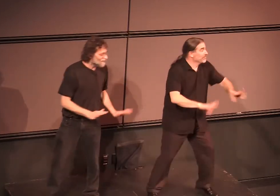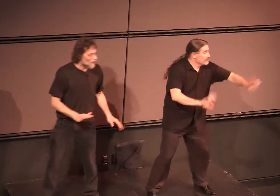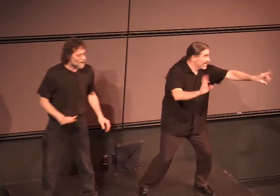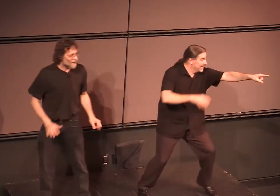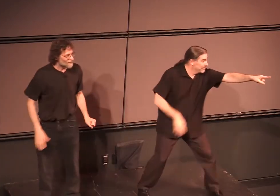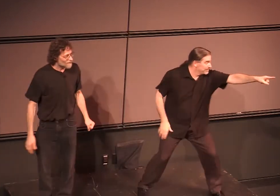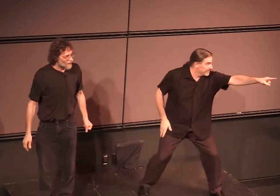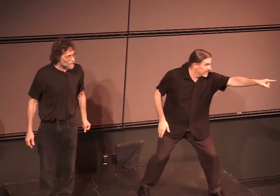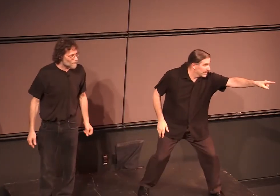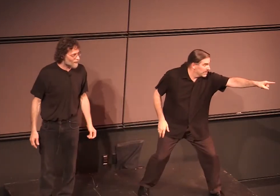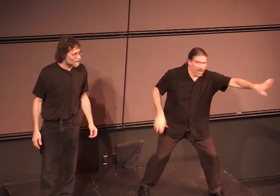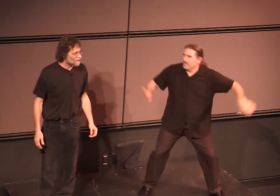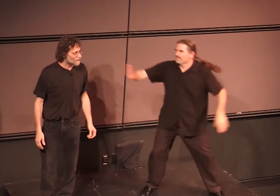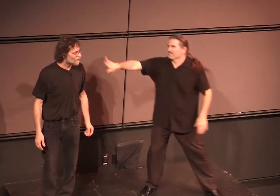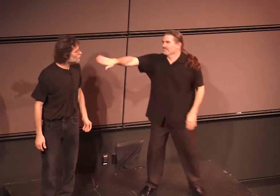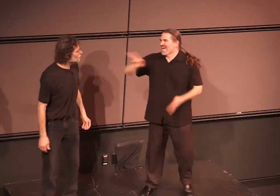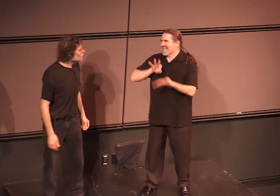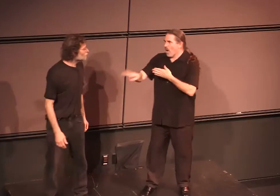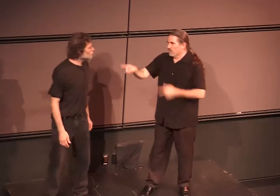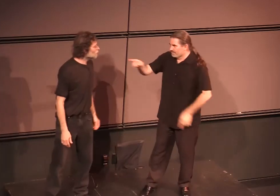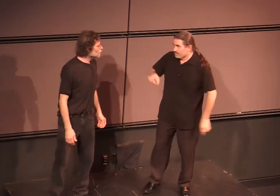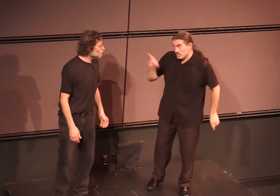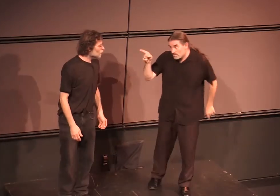Okay, are we ready? Okay.